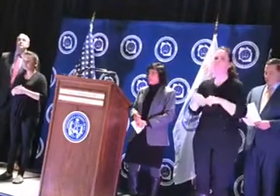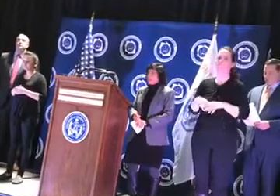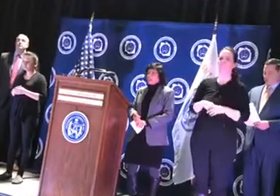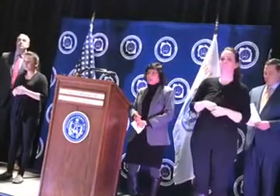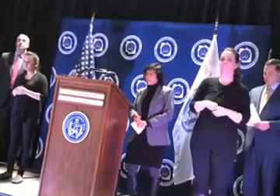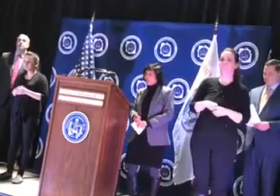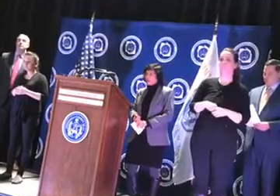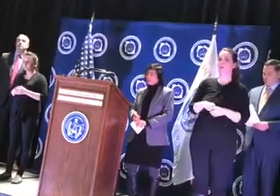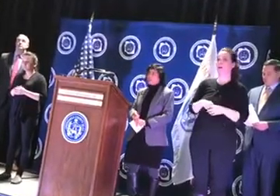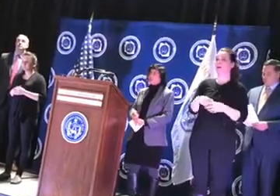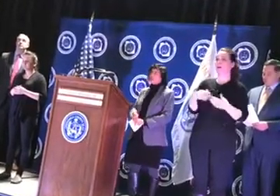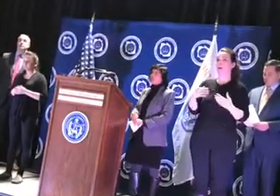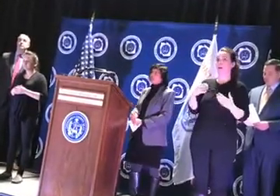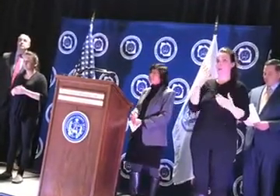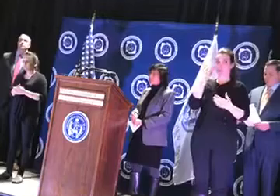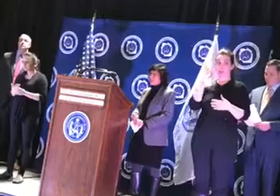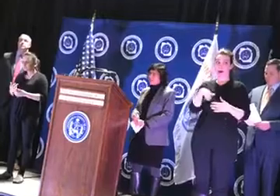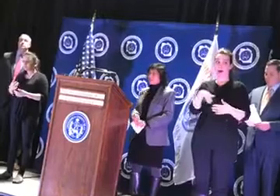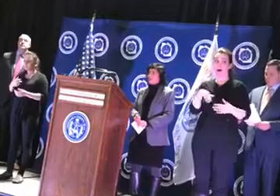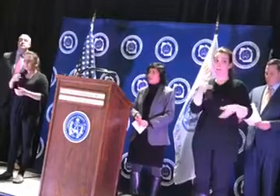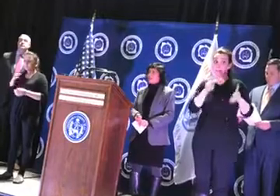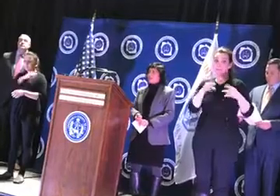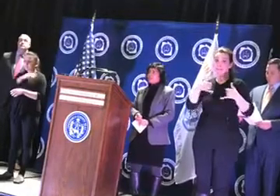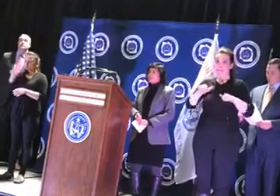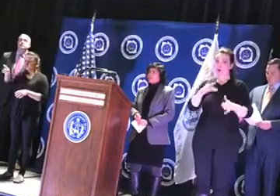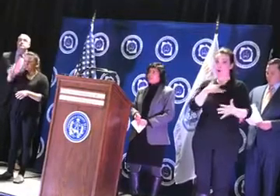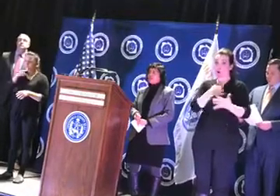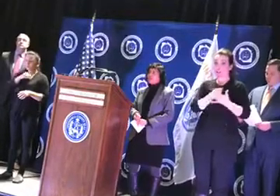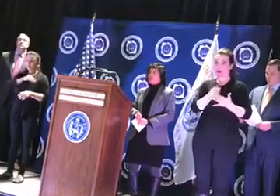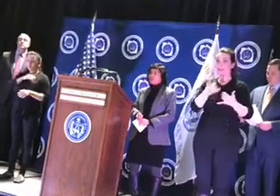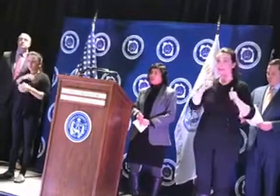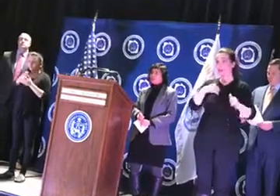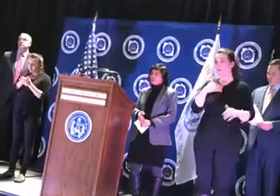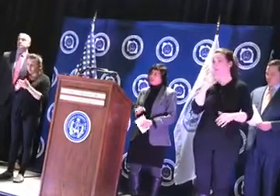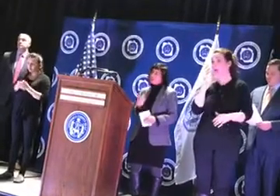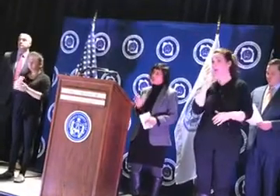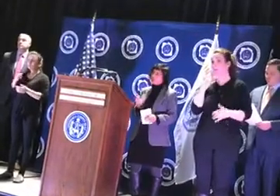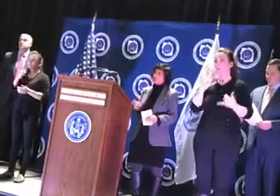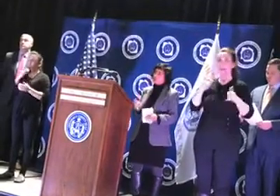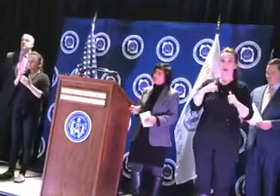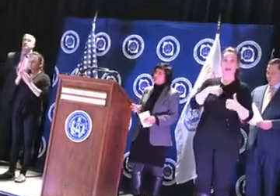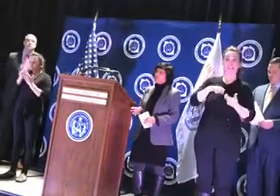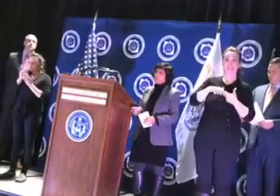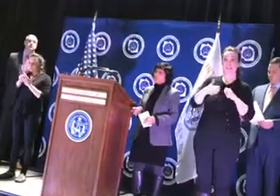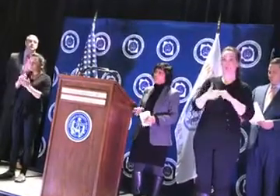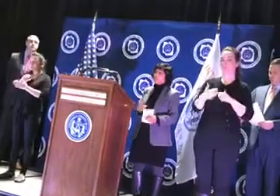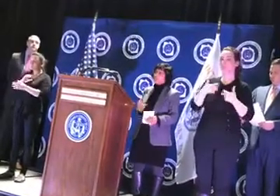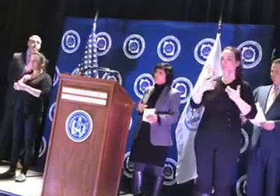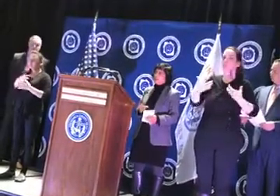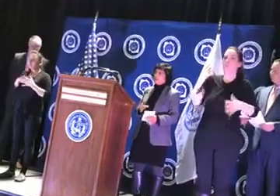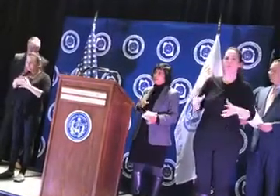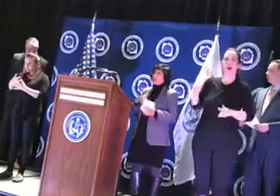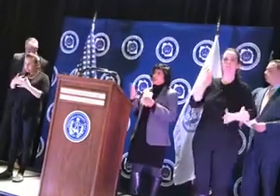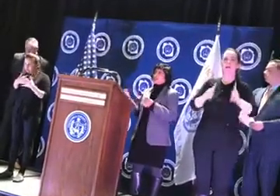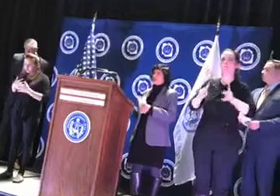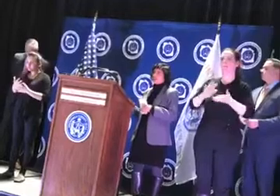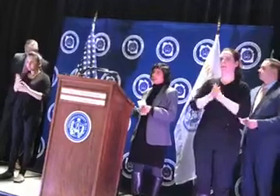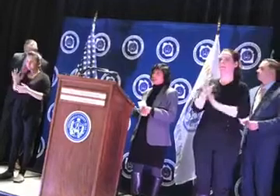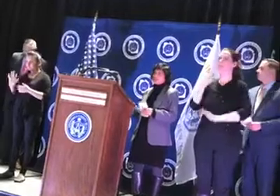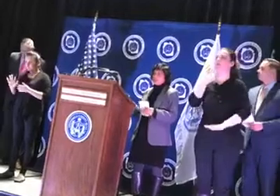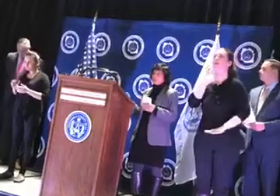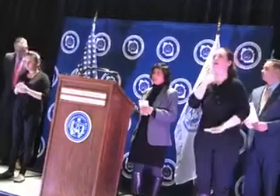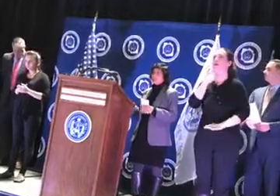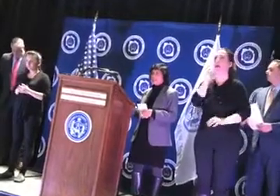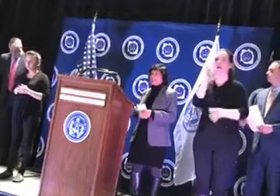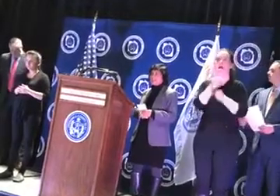have asthma problems or diabetes problems, and we don't want them to get caught up in the COVID-19 and next thing they are not taking